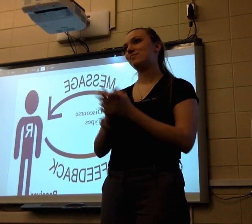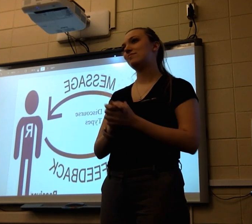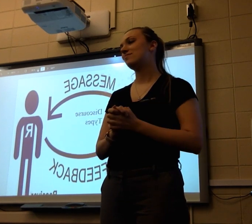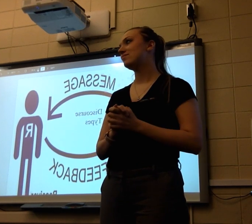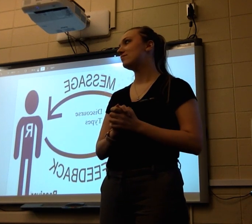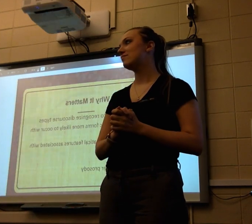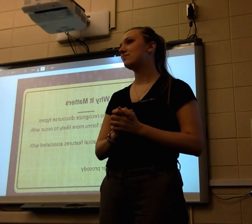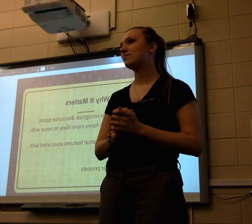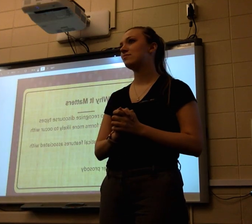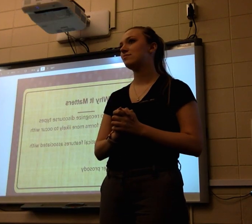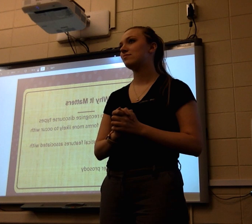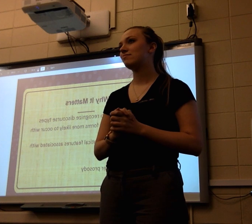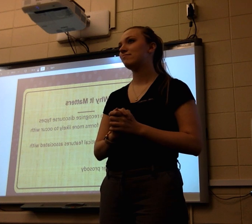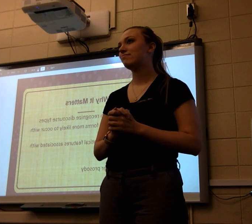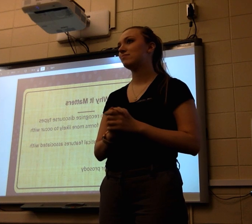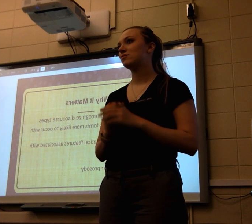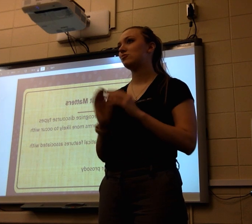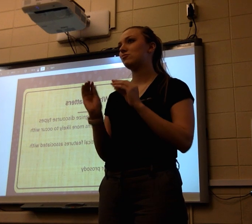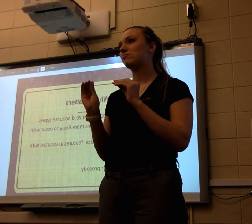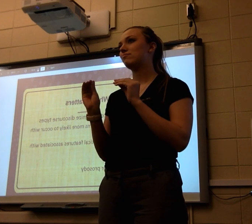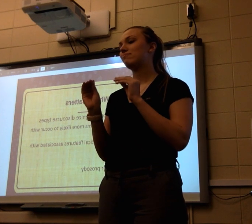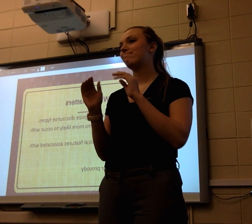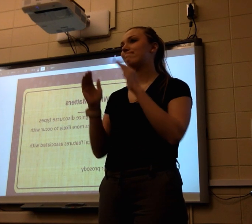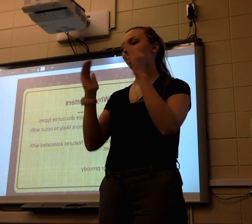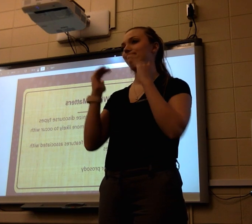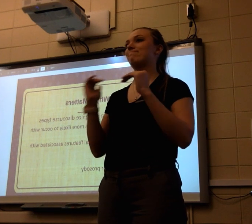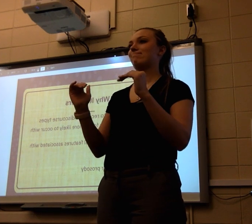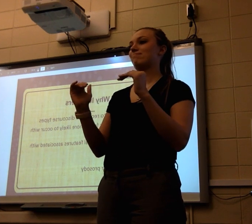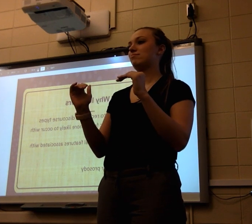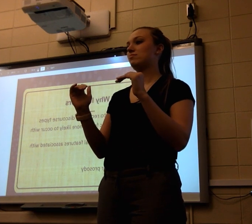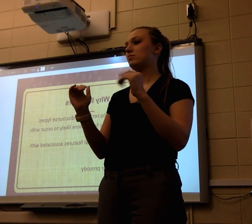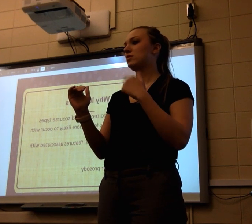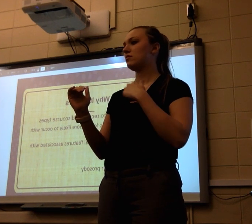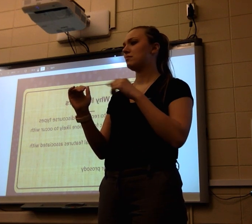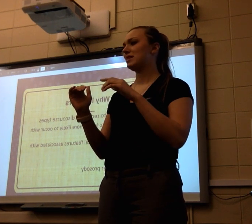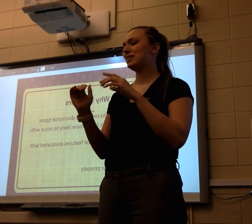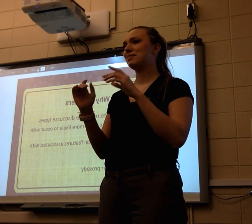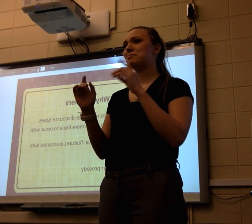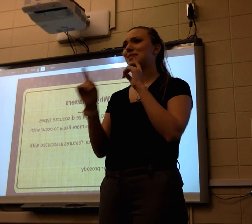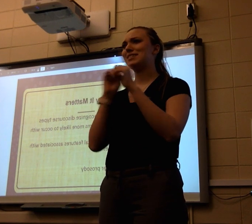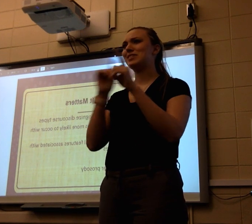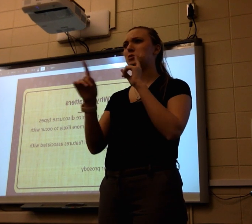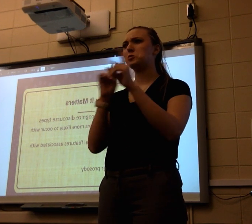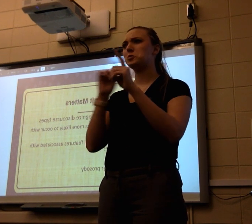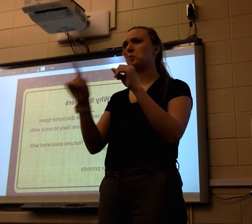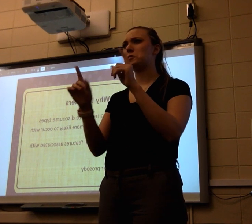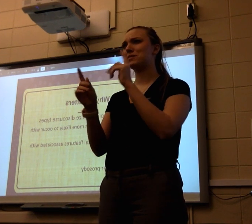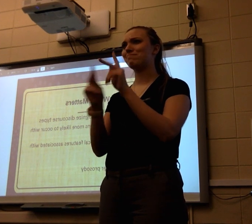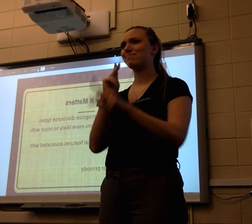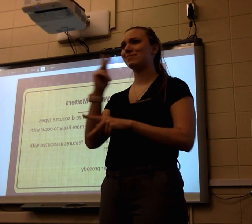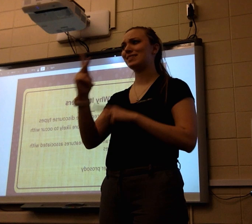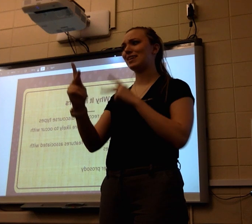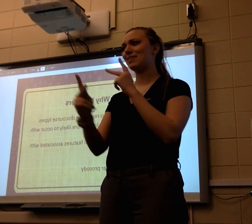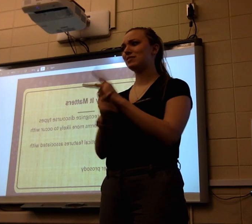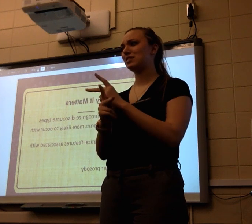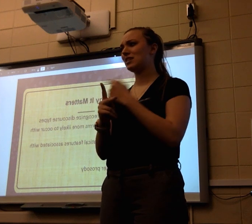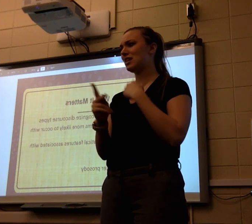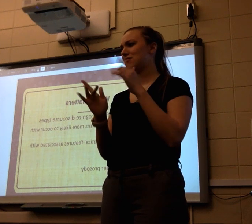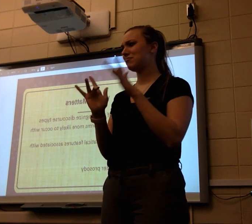I missed. Just move on to it. Oh, where'd my discourse type go? Did I skip that? Well,